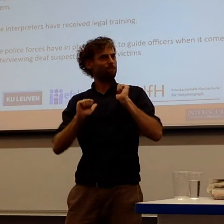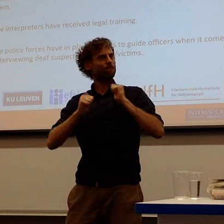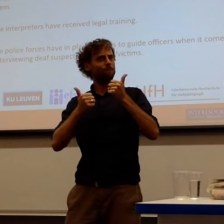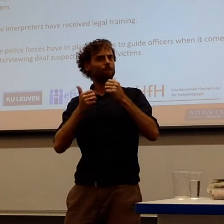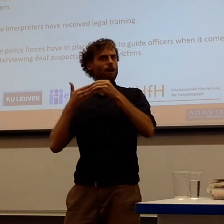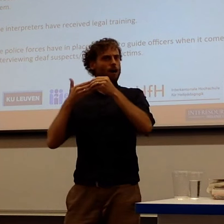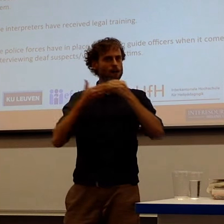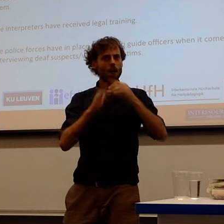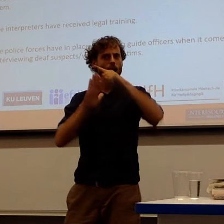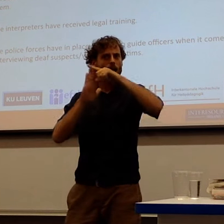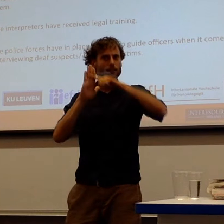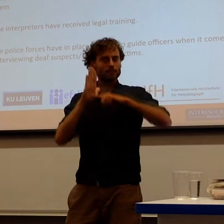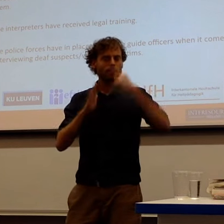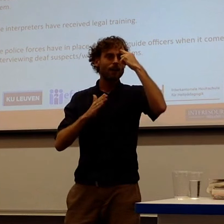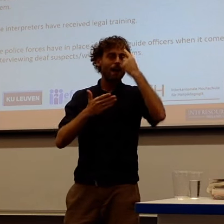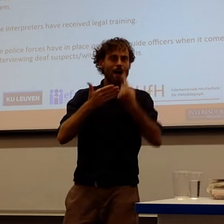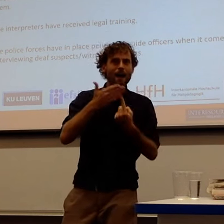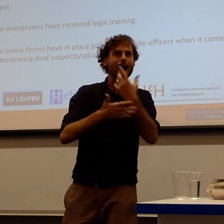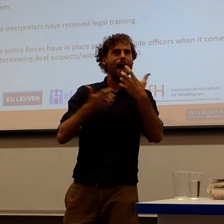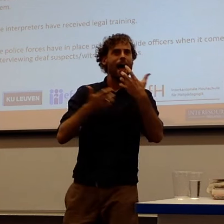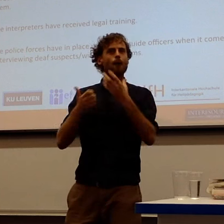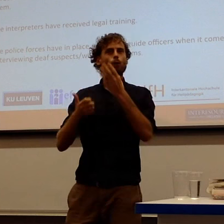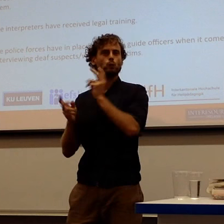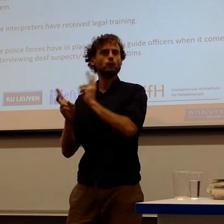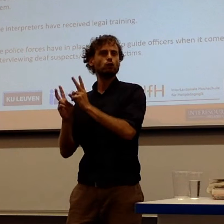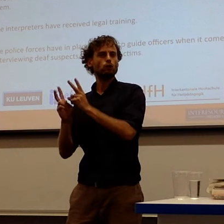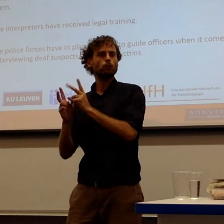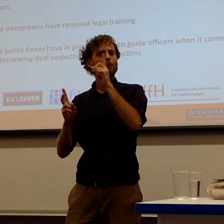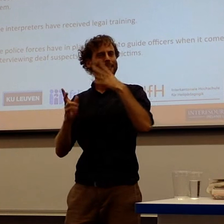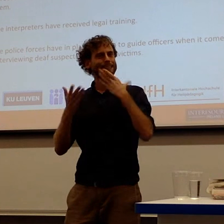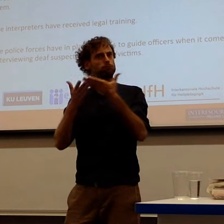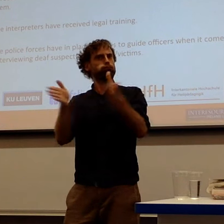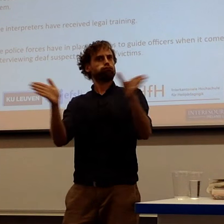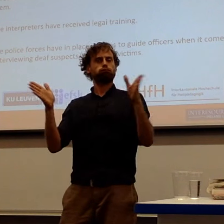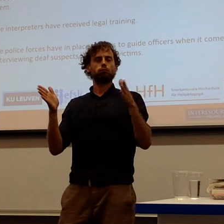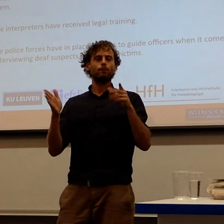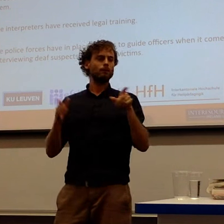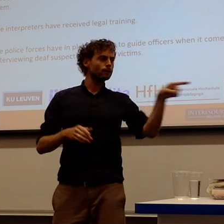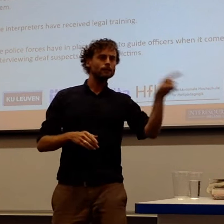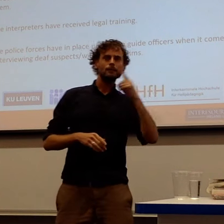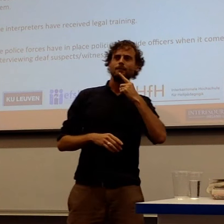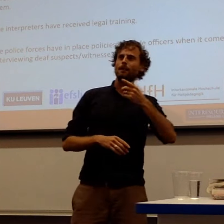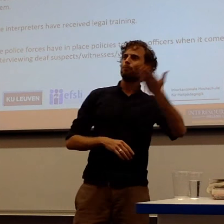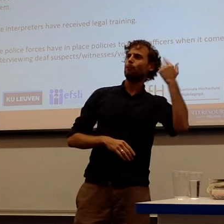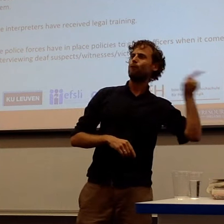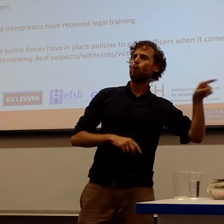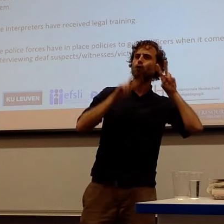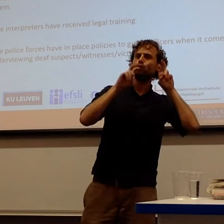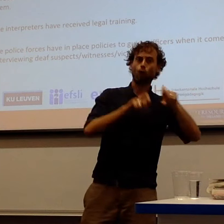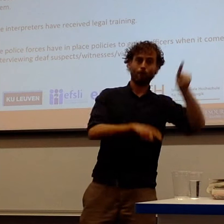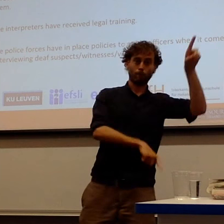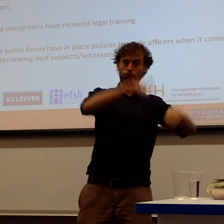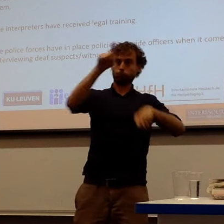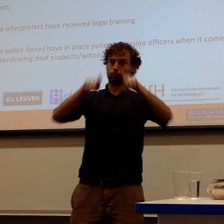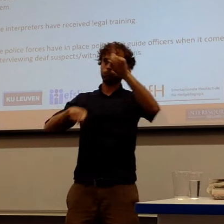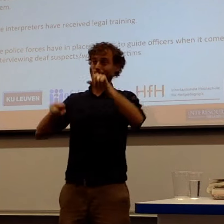Some interpreters have received legal training. Some police forces have policies and guidelines in place, but others don't. I think